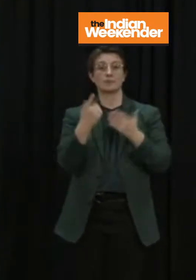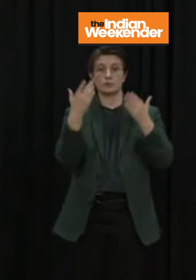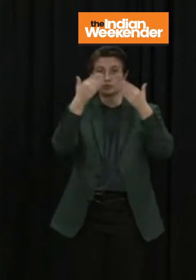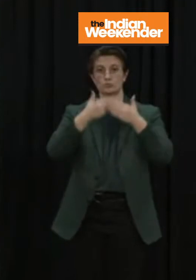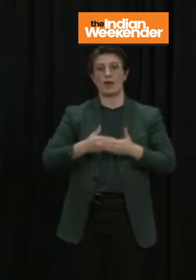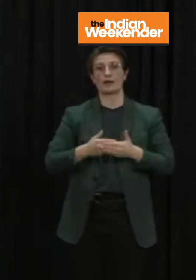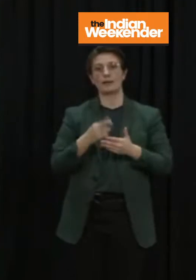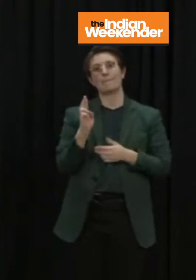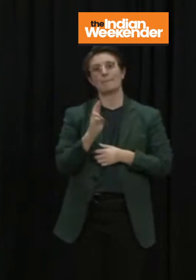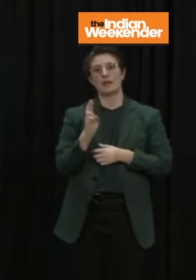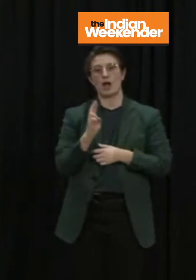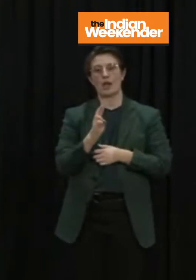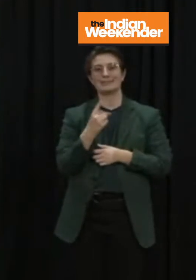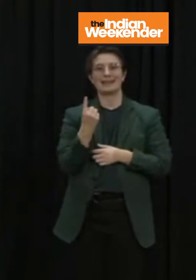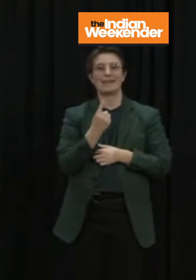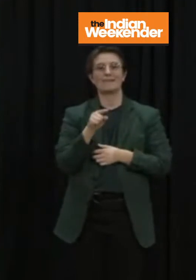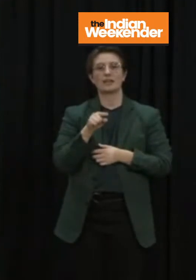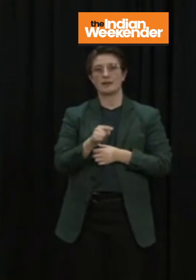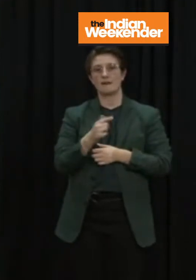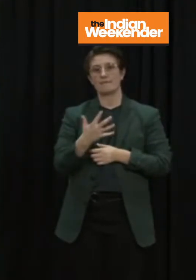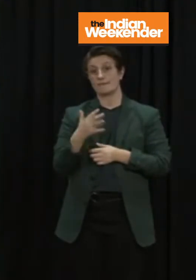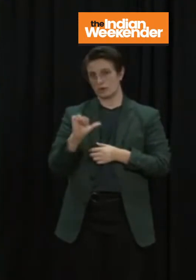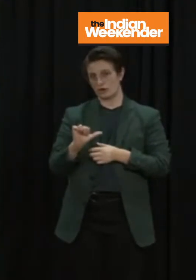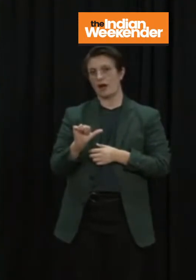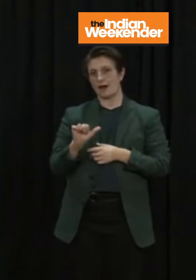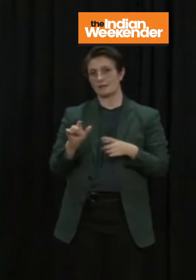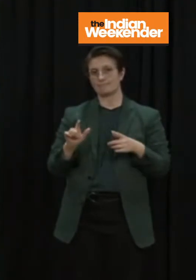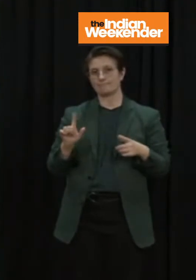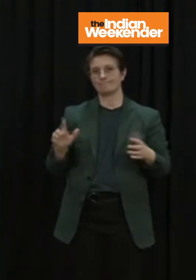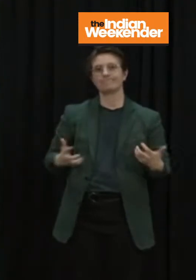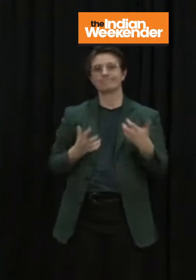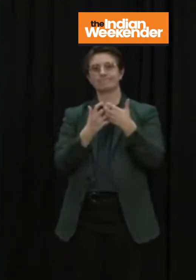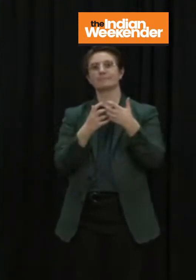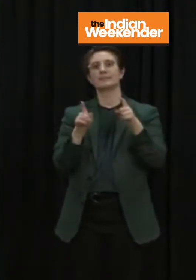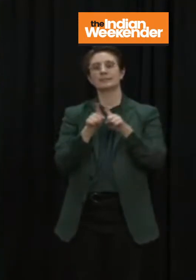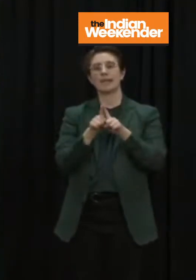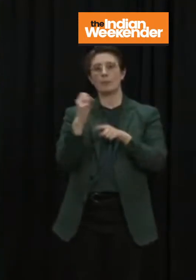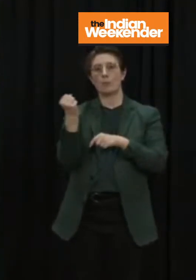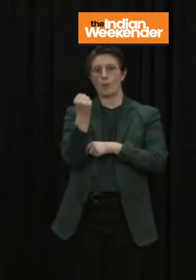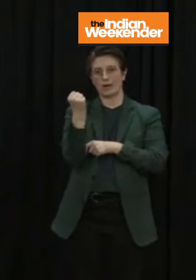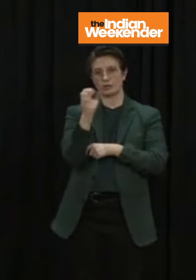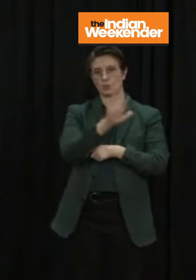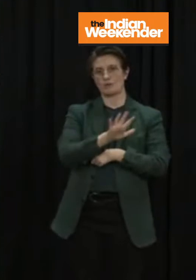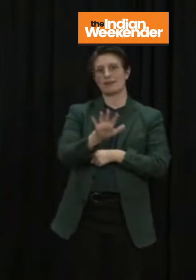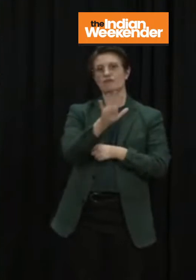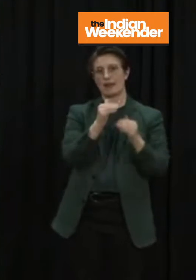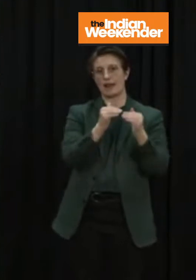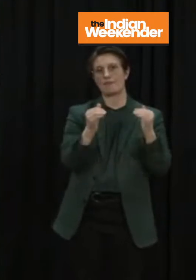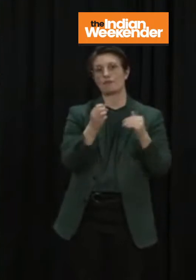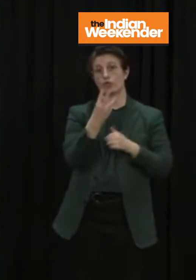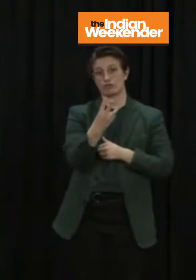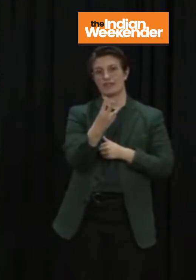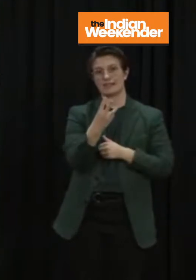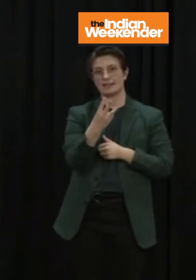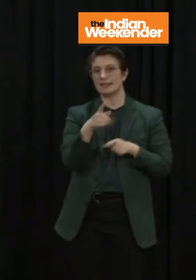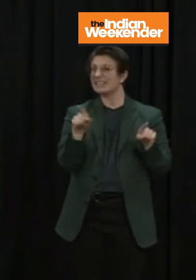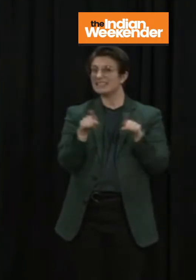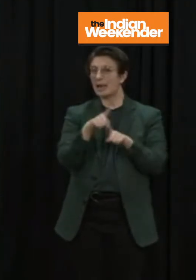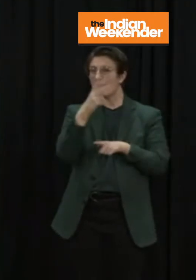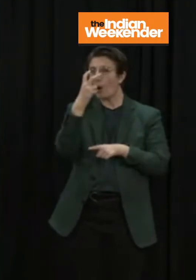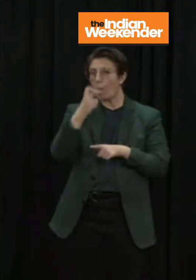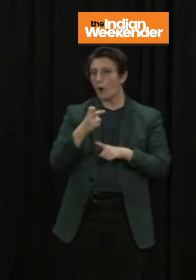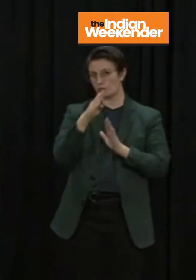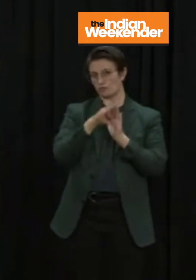the rest of the Waikato area that is currently covered by Alert Level 3. It is the conventional Alert Level 3 that everyone is familiar